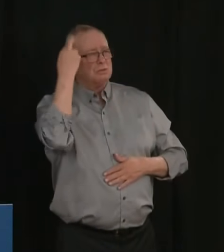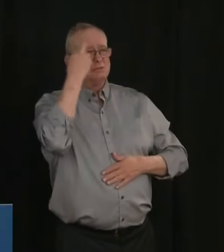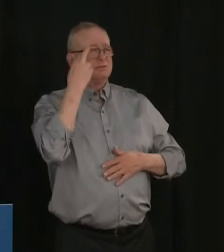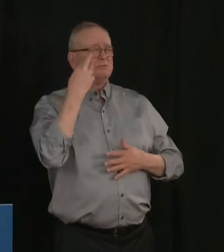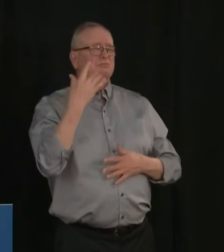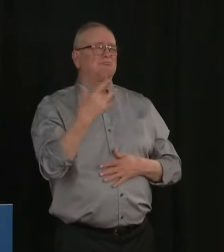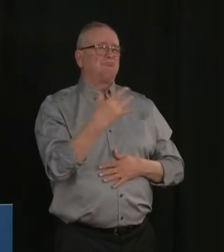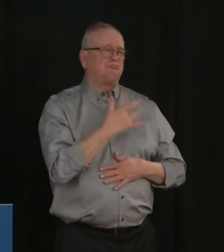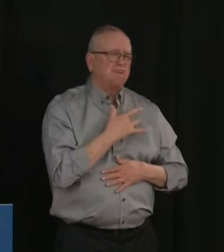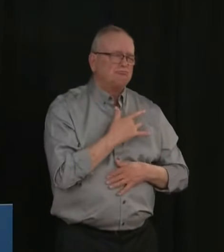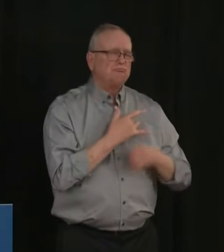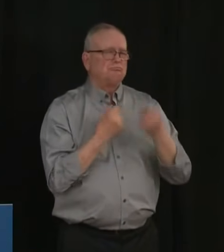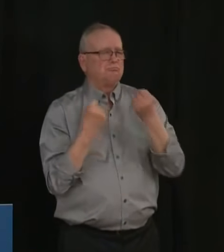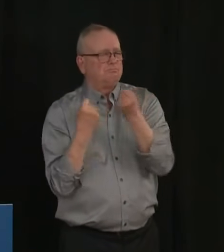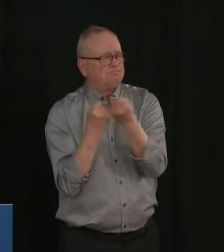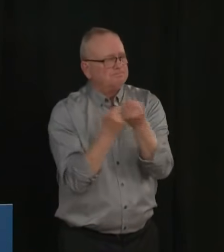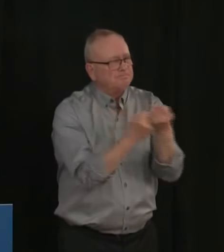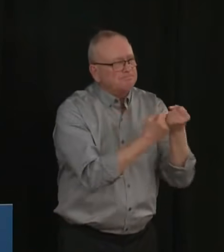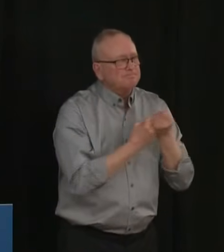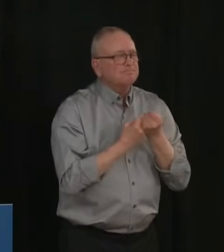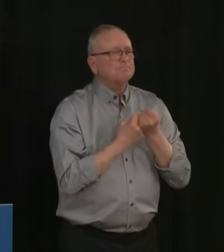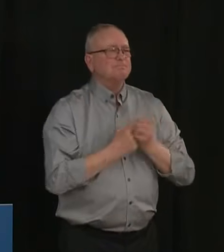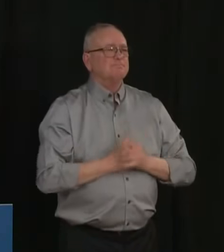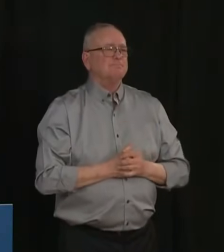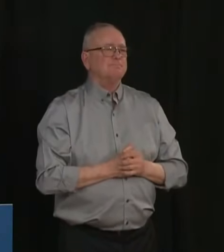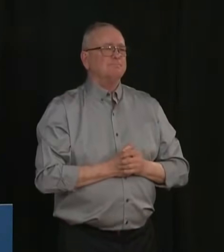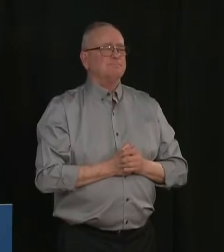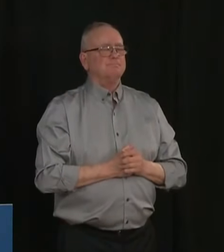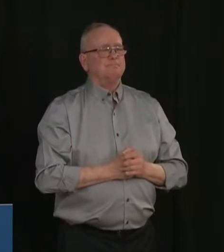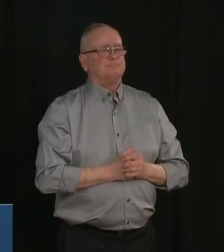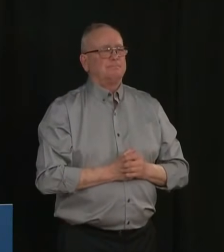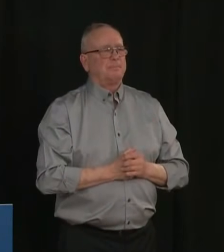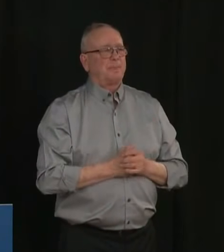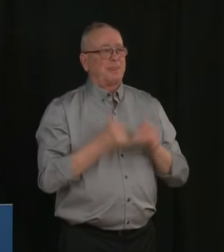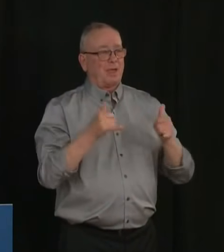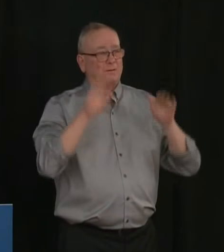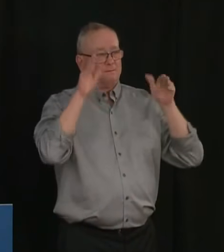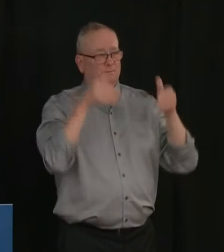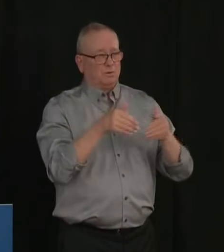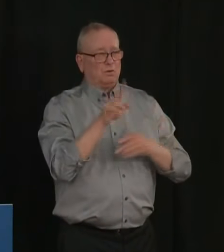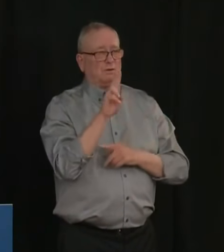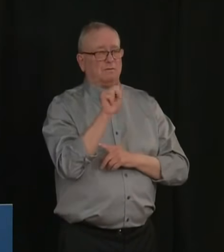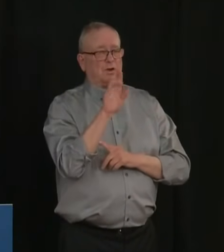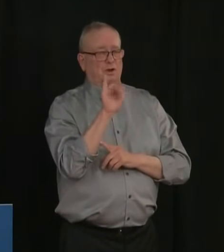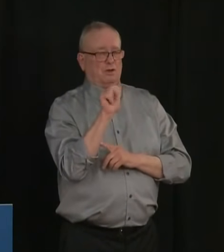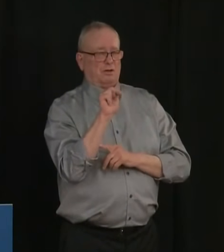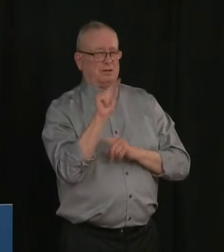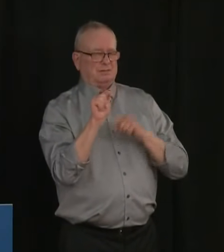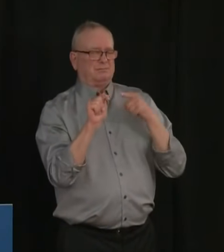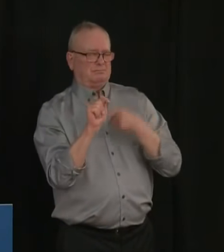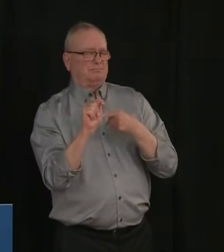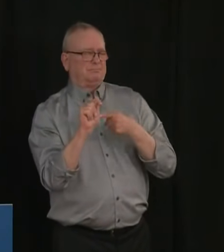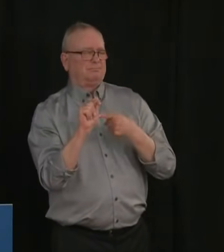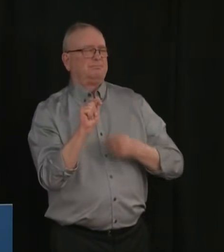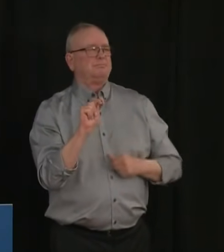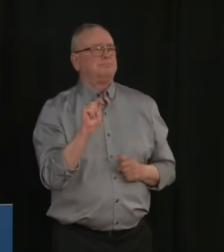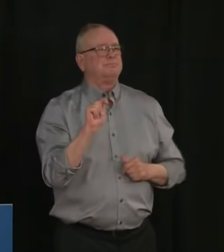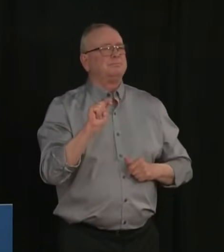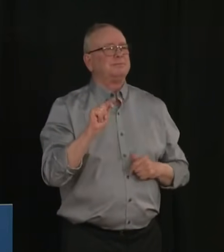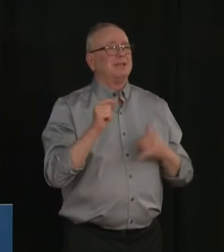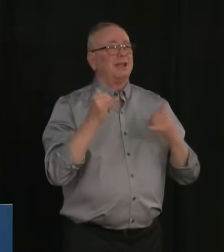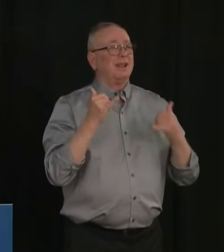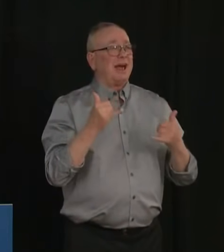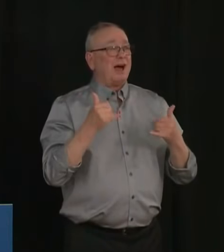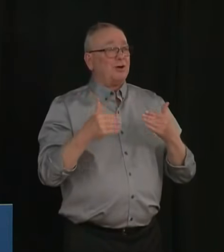times. Today I want to talk about variants. We have identified 717 additional cases